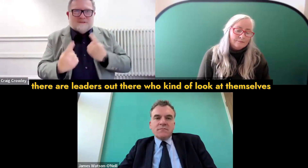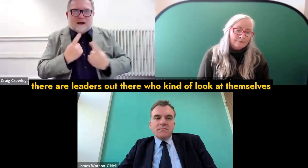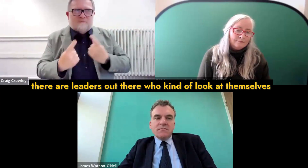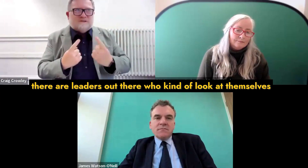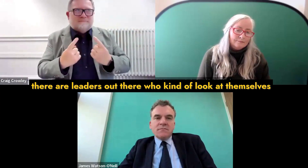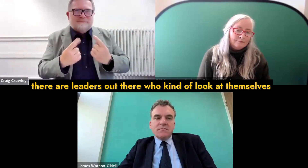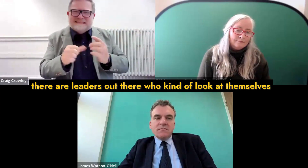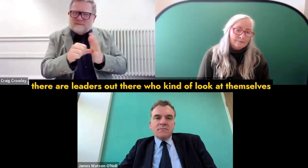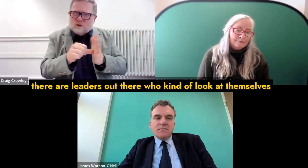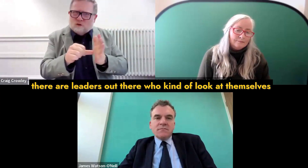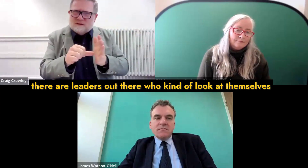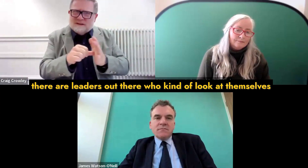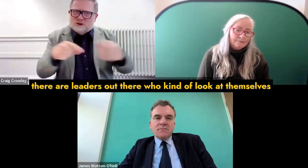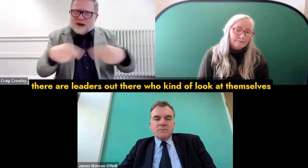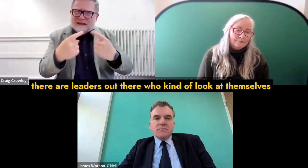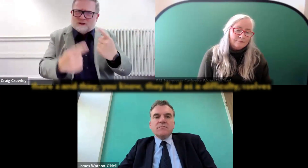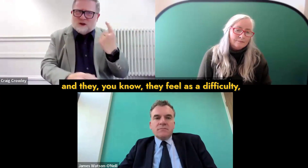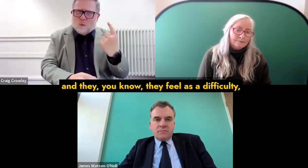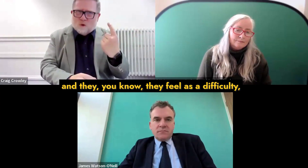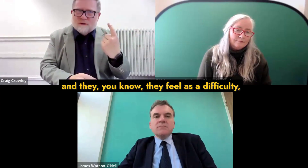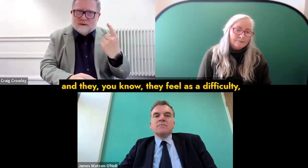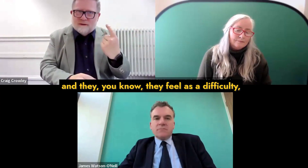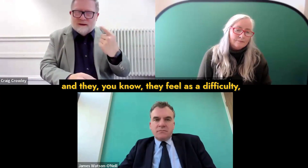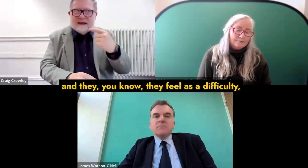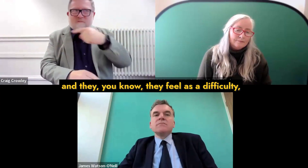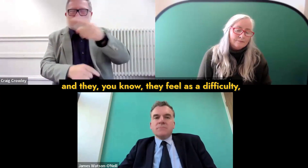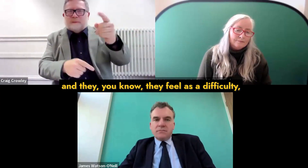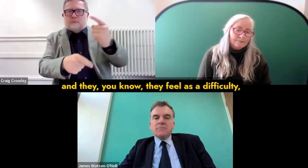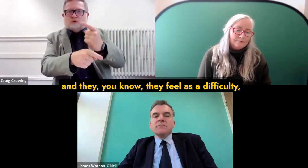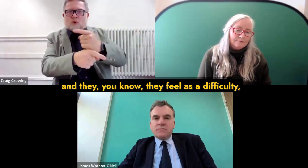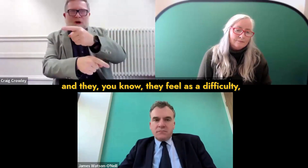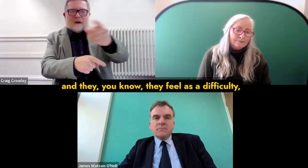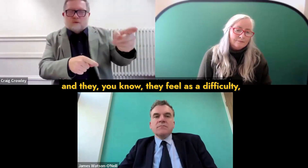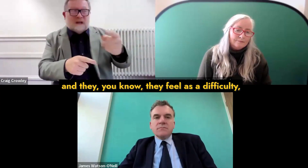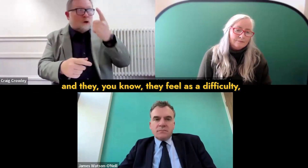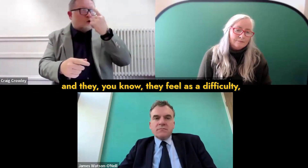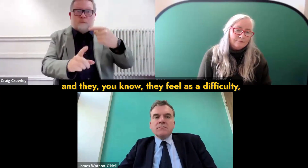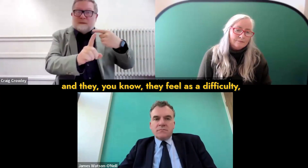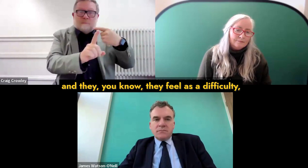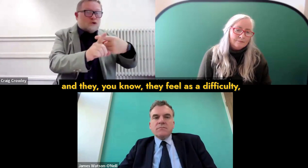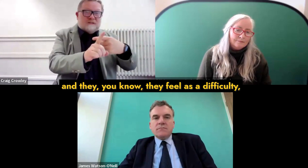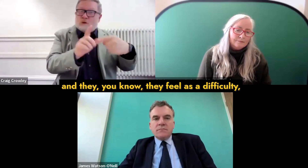out there who kind of look at themselves and they,